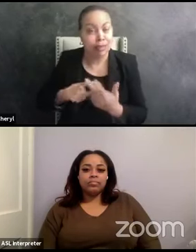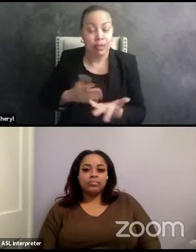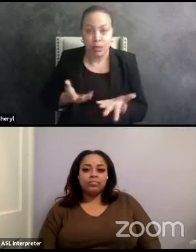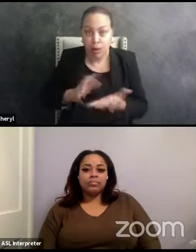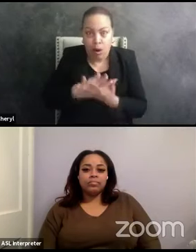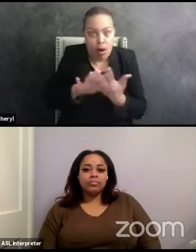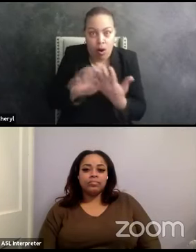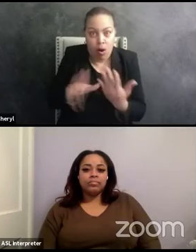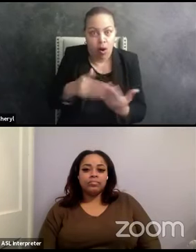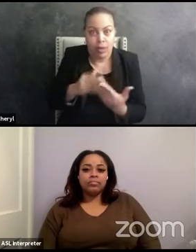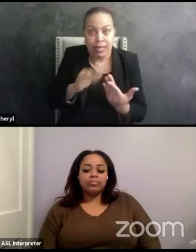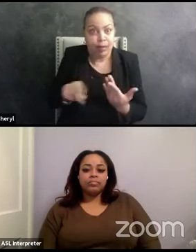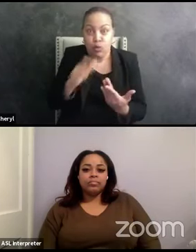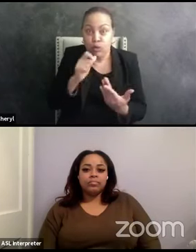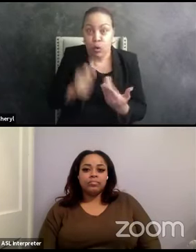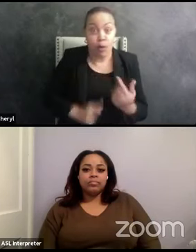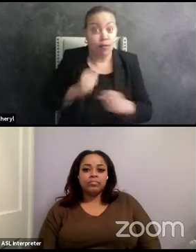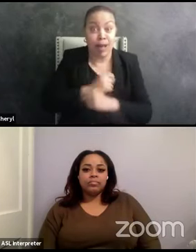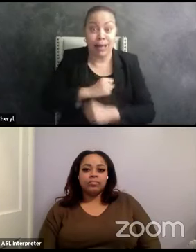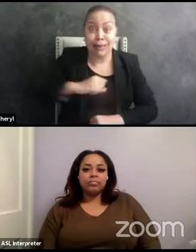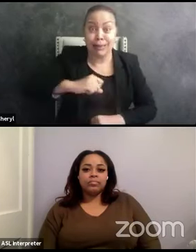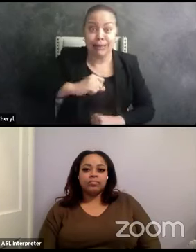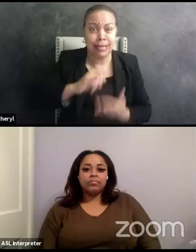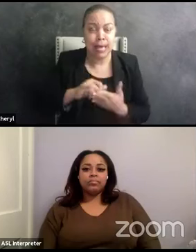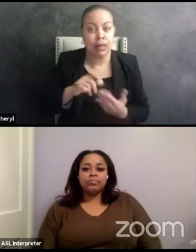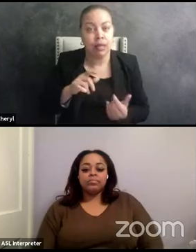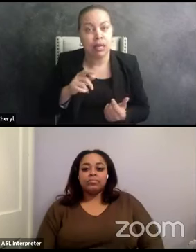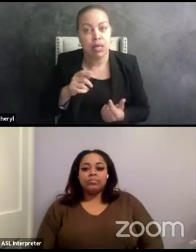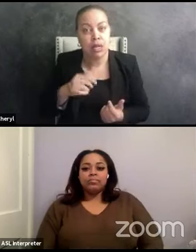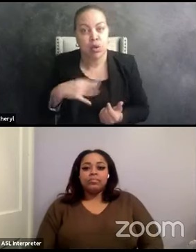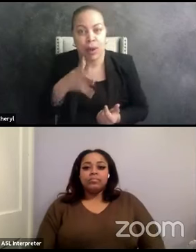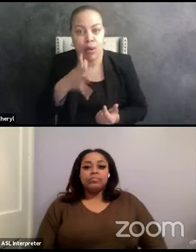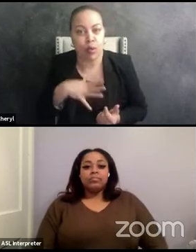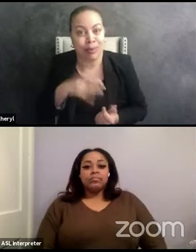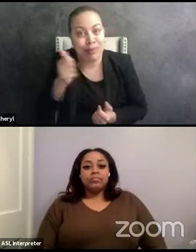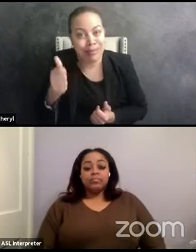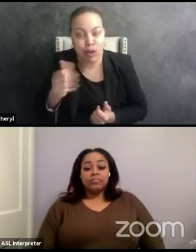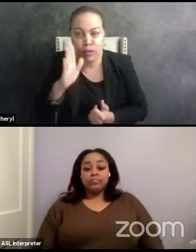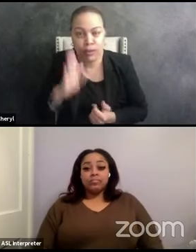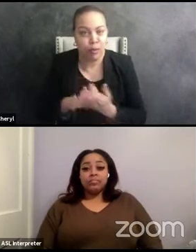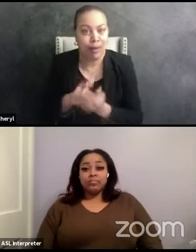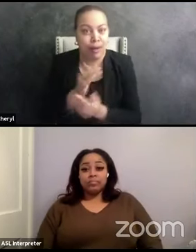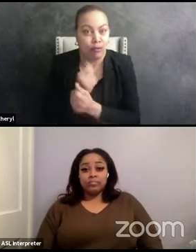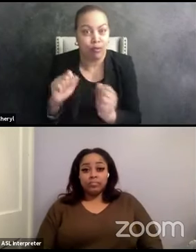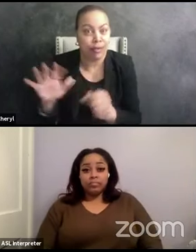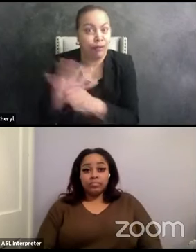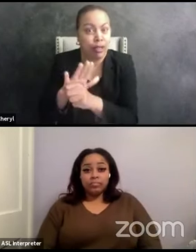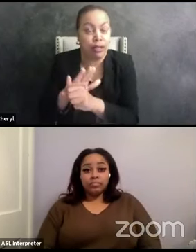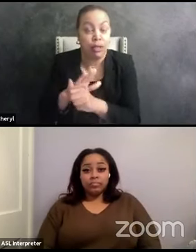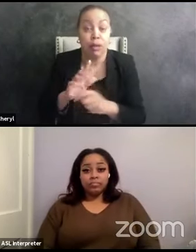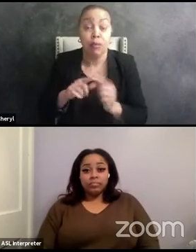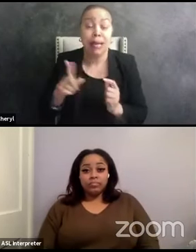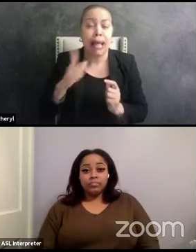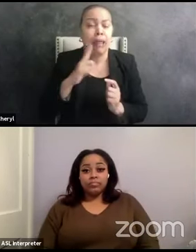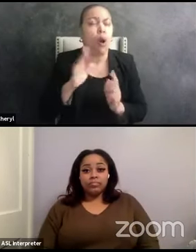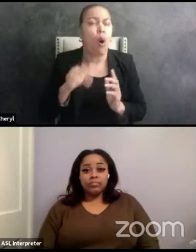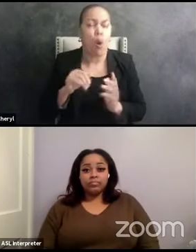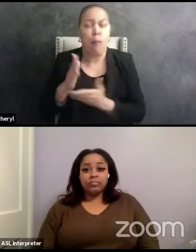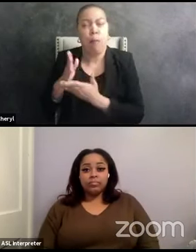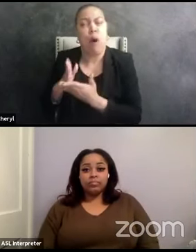don't fight that, they will never be free. And they're going to have to recognize that, because they think they can still compartmentalize